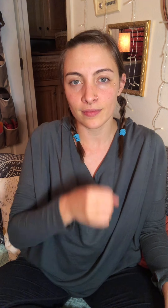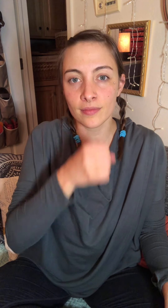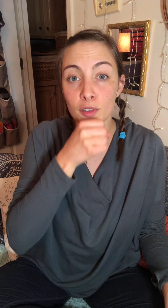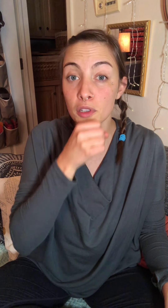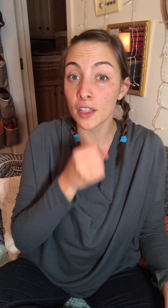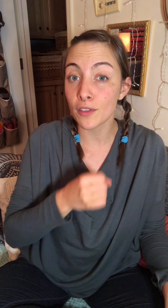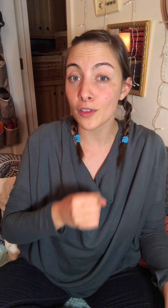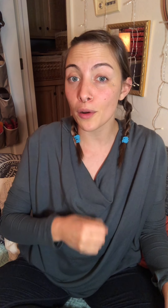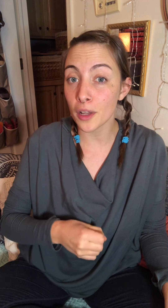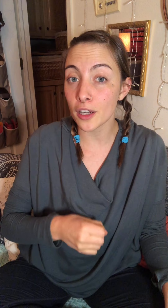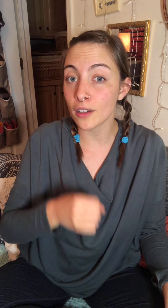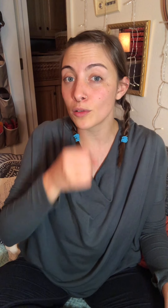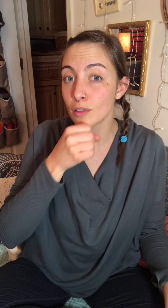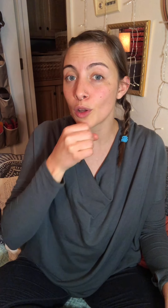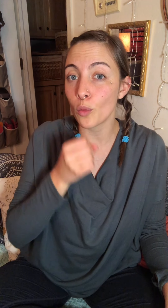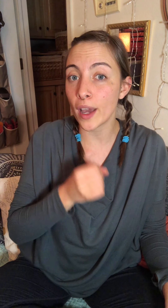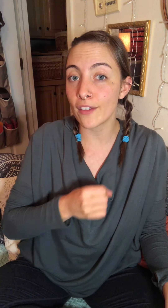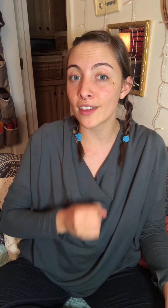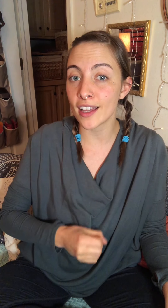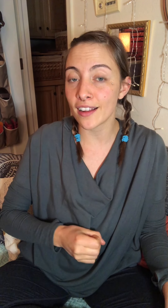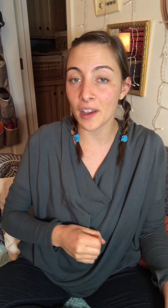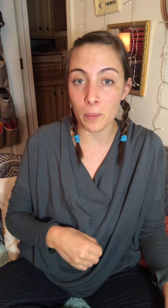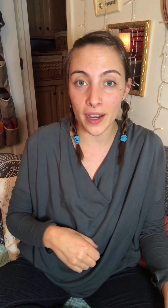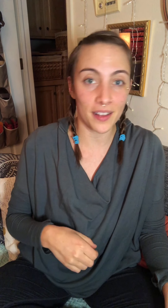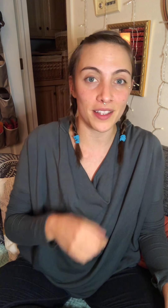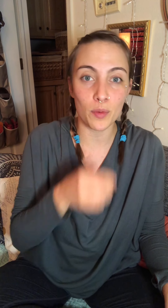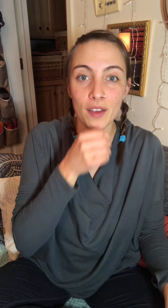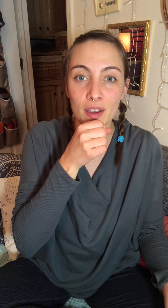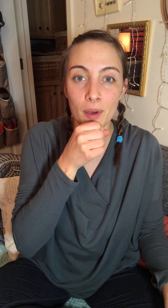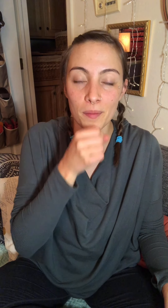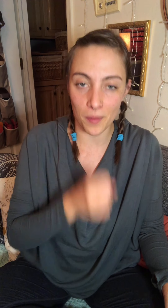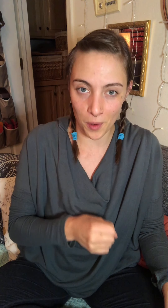You can even throw a little wave in there, like a beard that's wavy, but old.